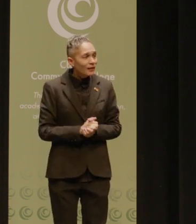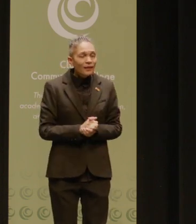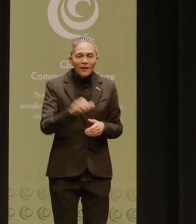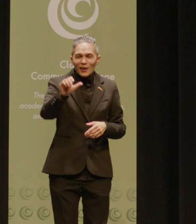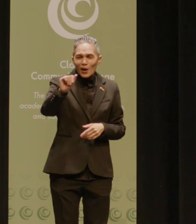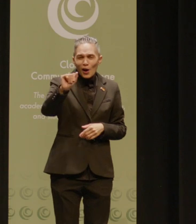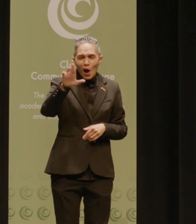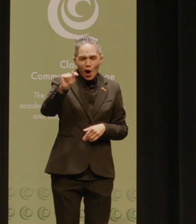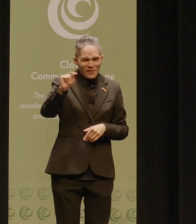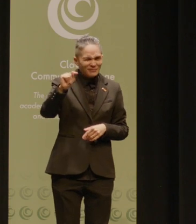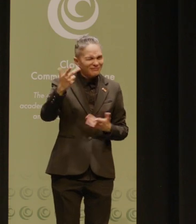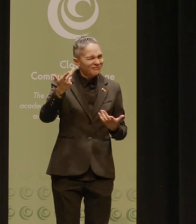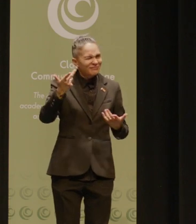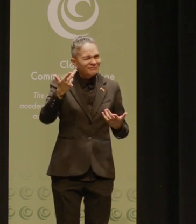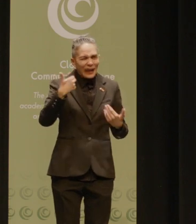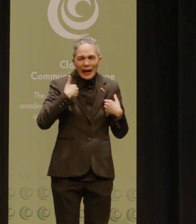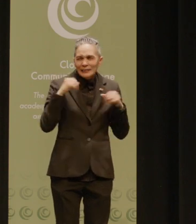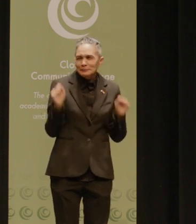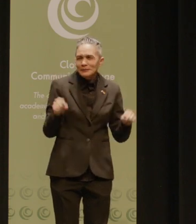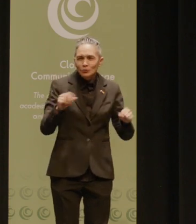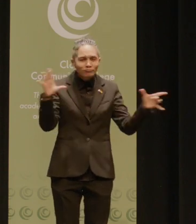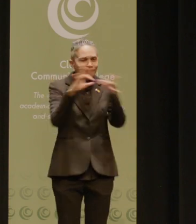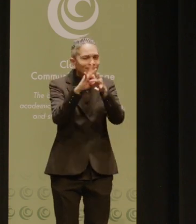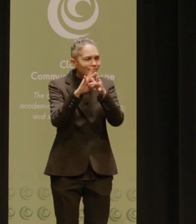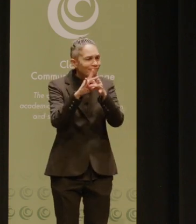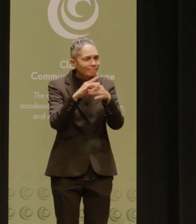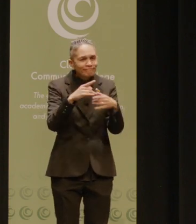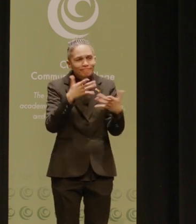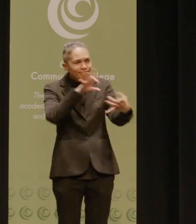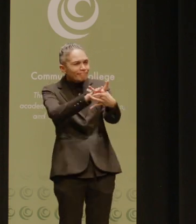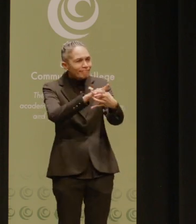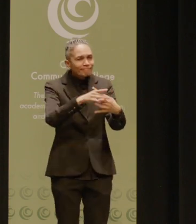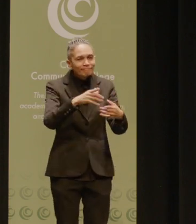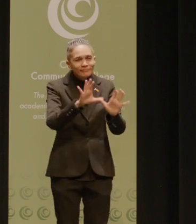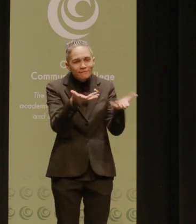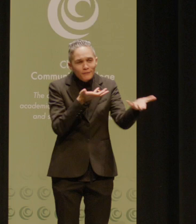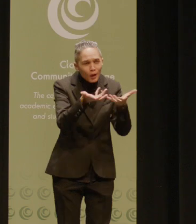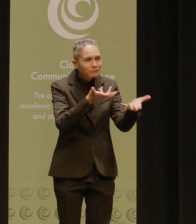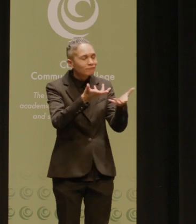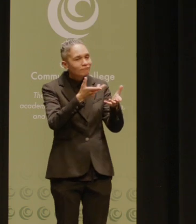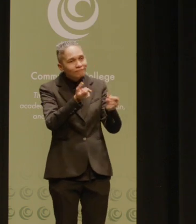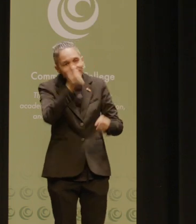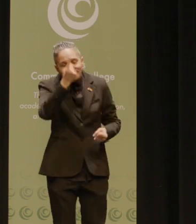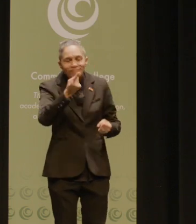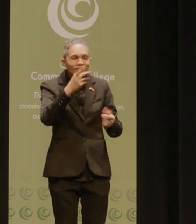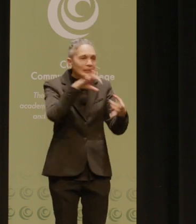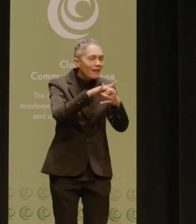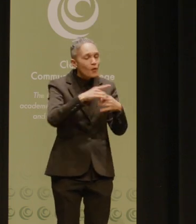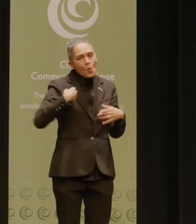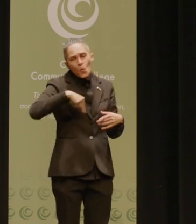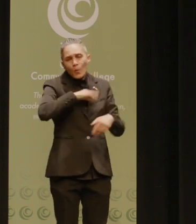Art has the potential to bridge gaps and create connections and foster greater understanding and connections.